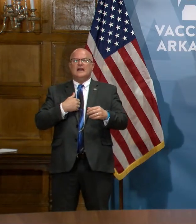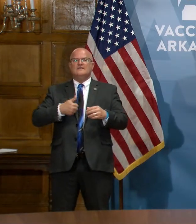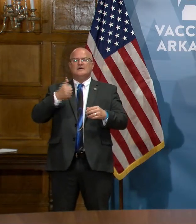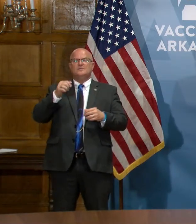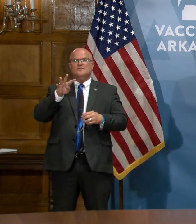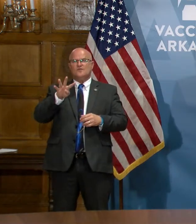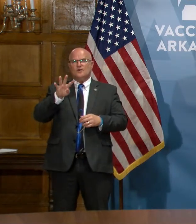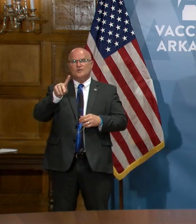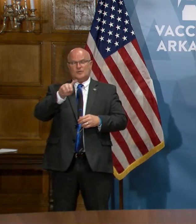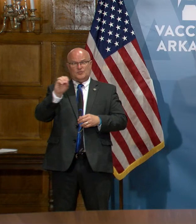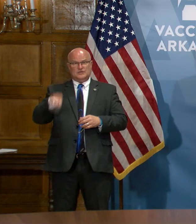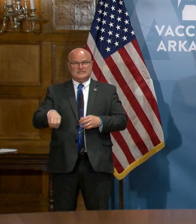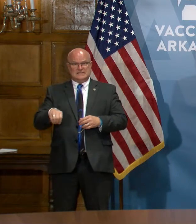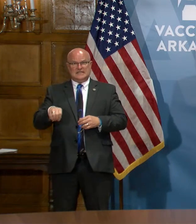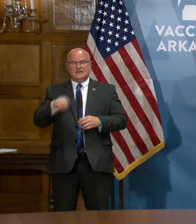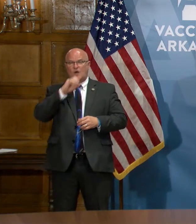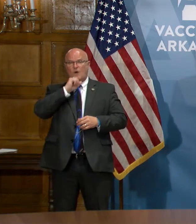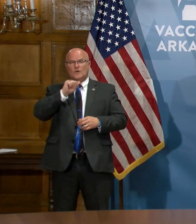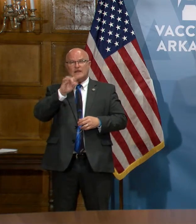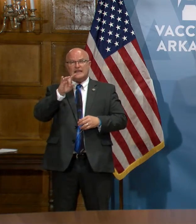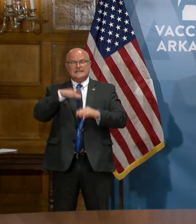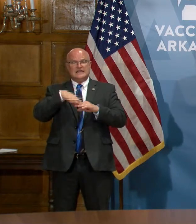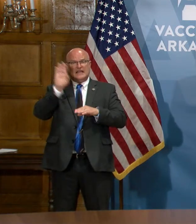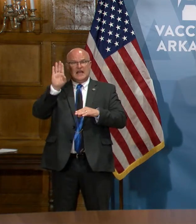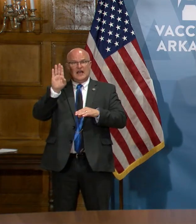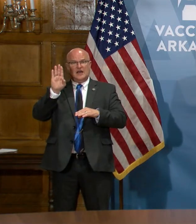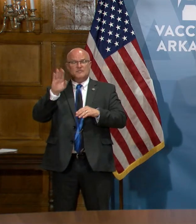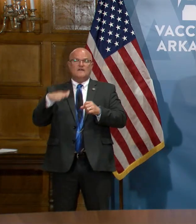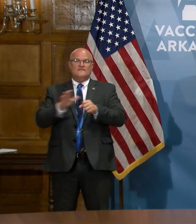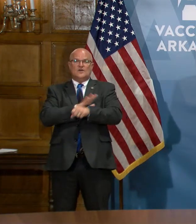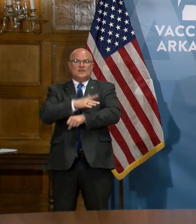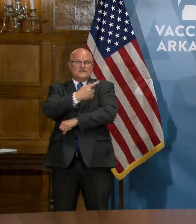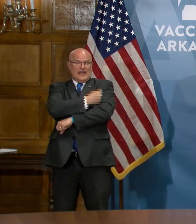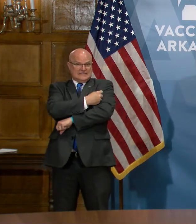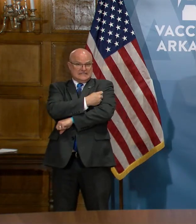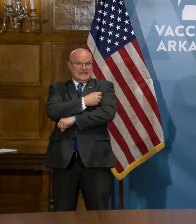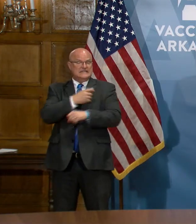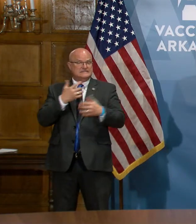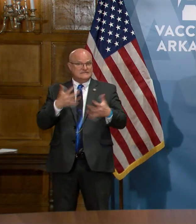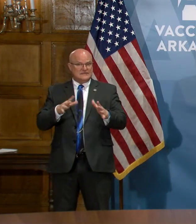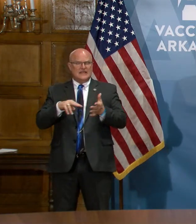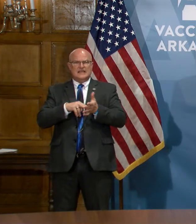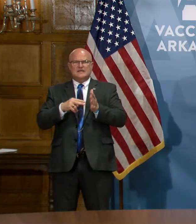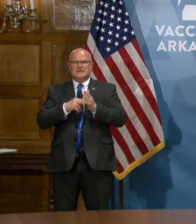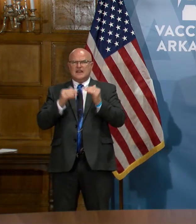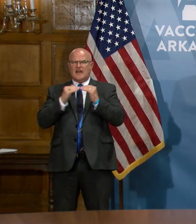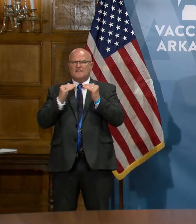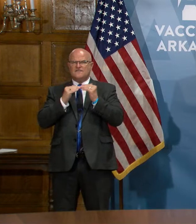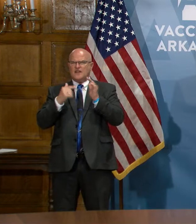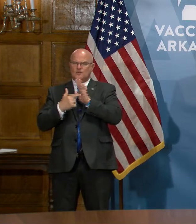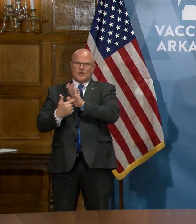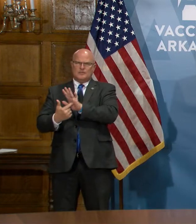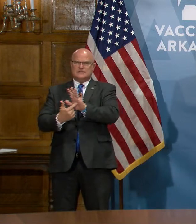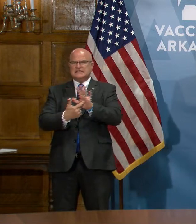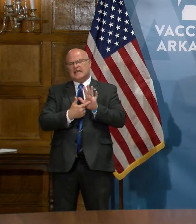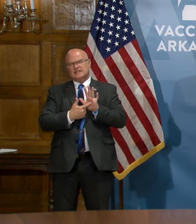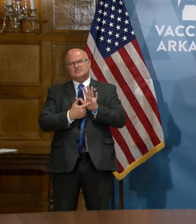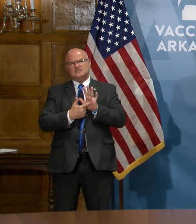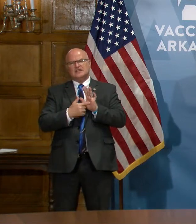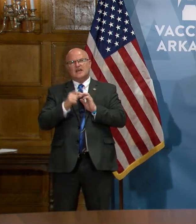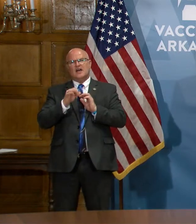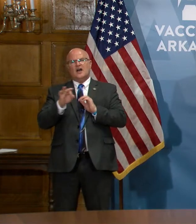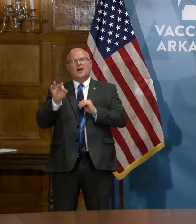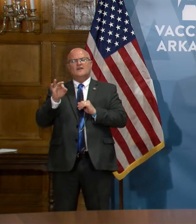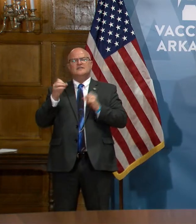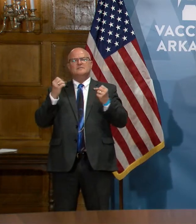upwards of 41% of 18 and older in the state who have been fully vaccinated. Is this really a fair representation